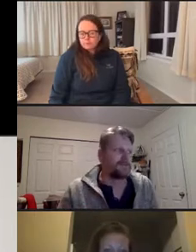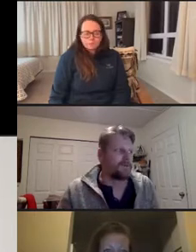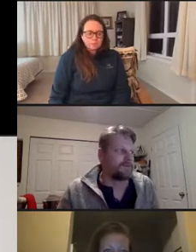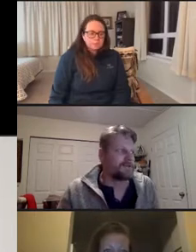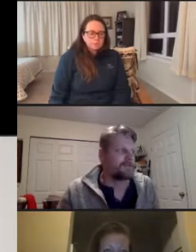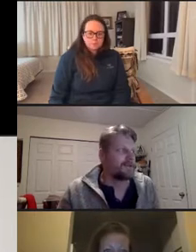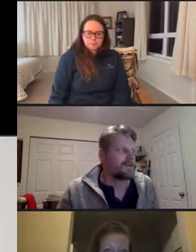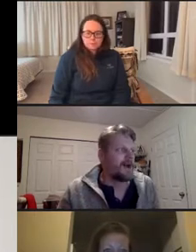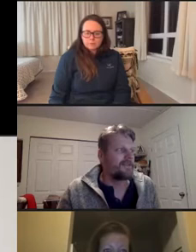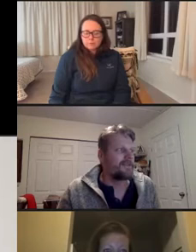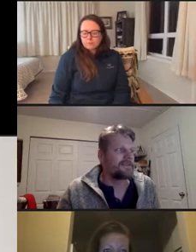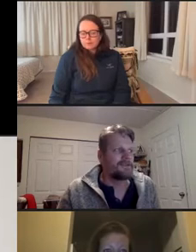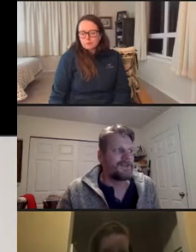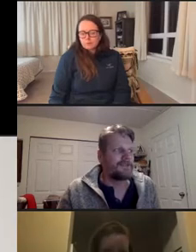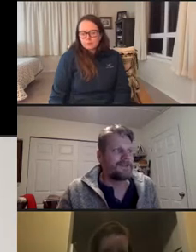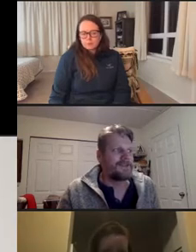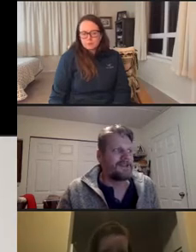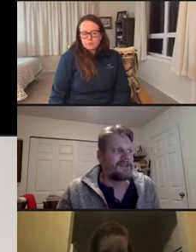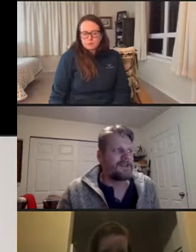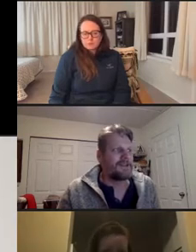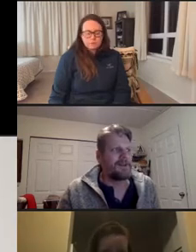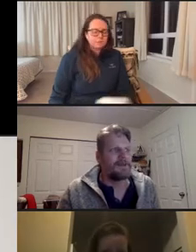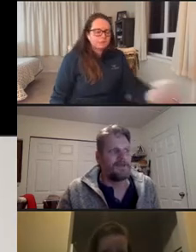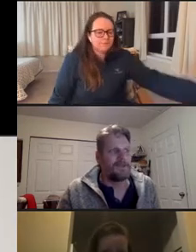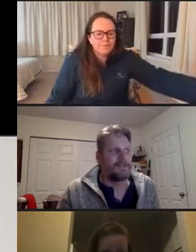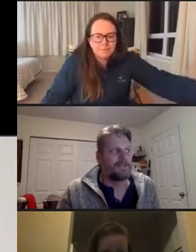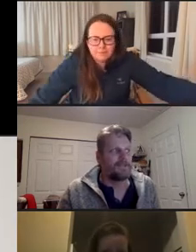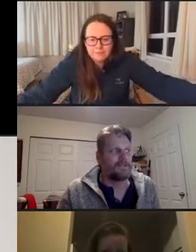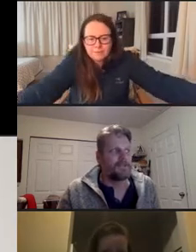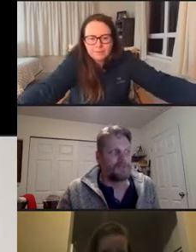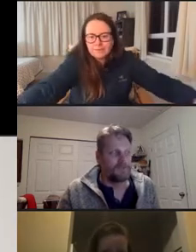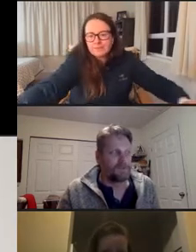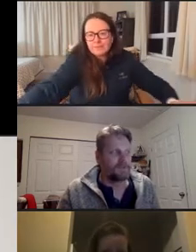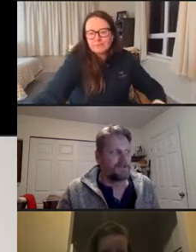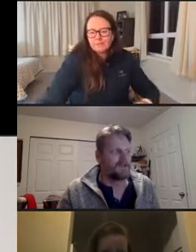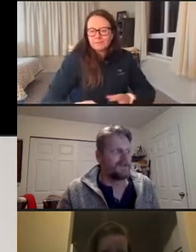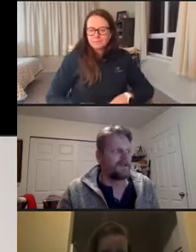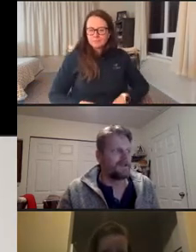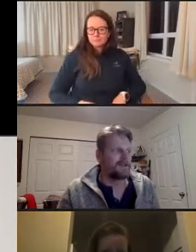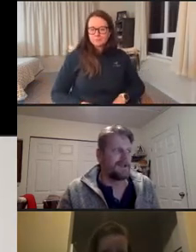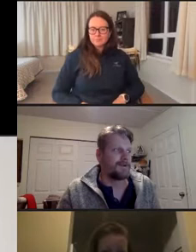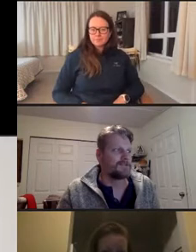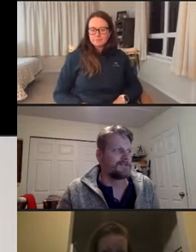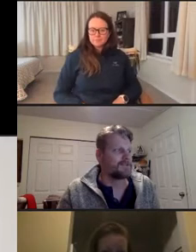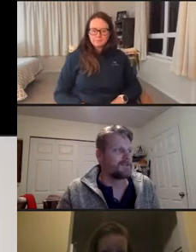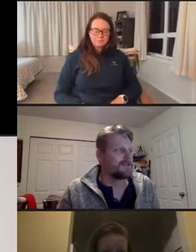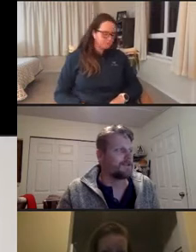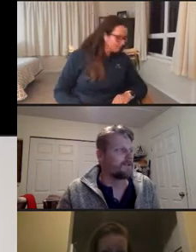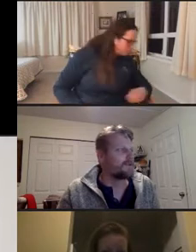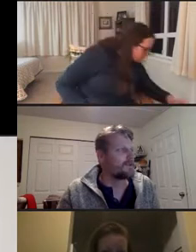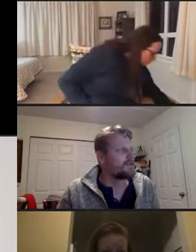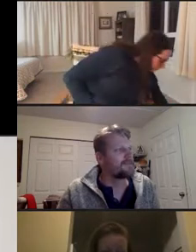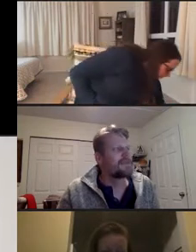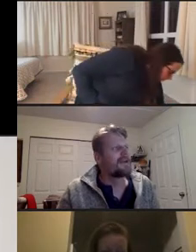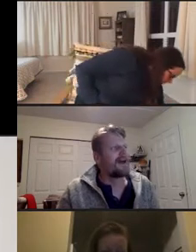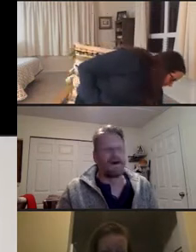is going to be important for us. Other things, can you think of anything in the mountain area that makes communication more difficult? And I didn't see that question before I started telling you all